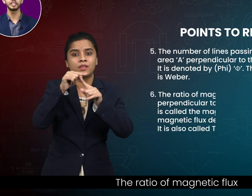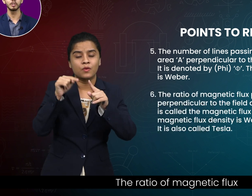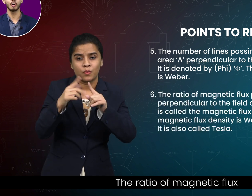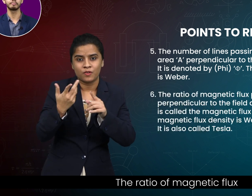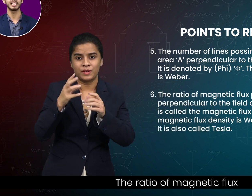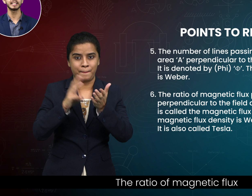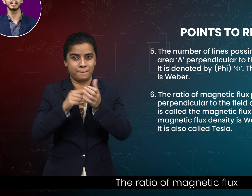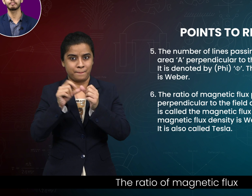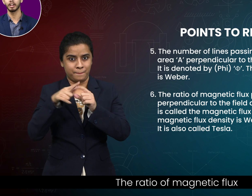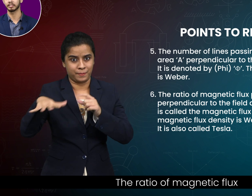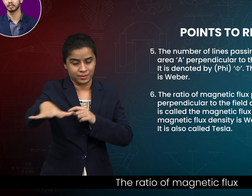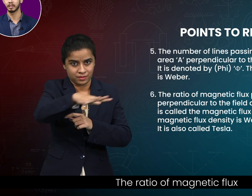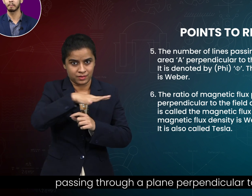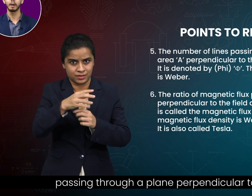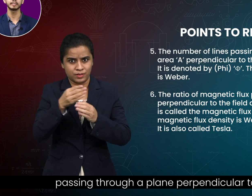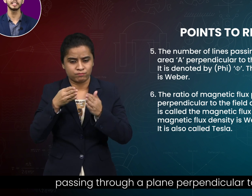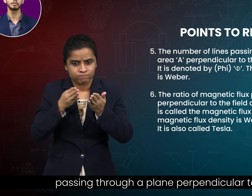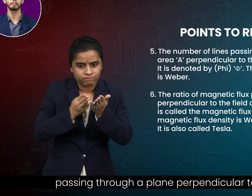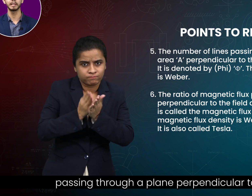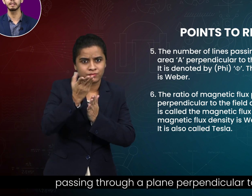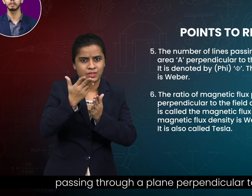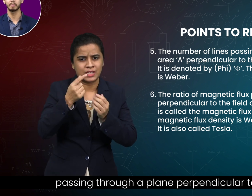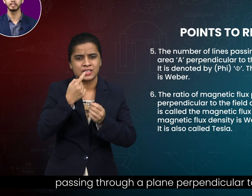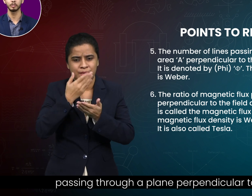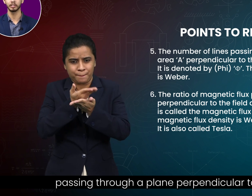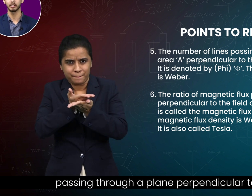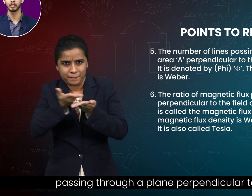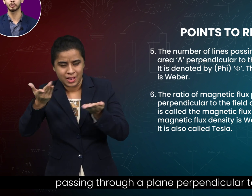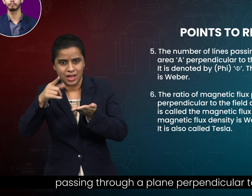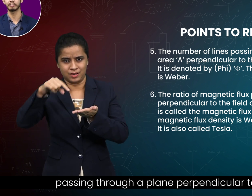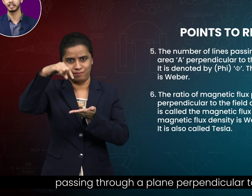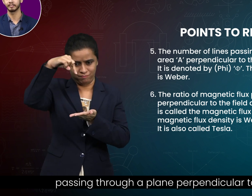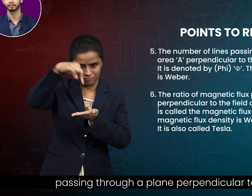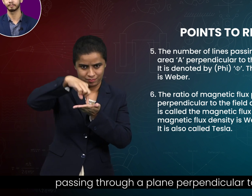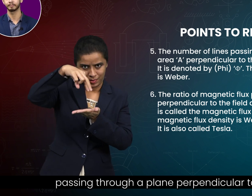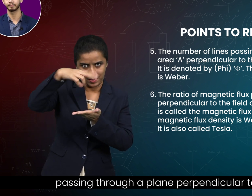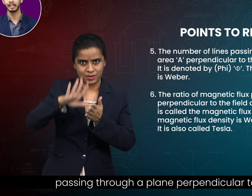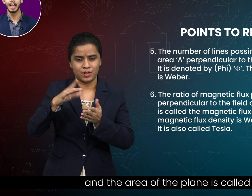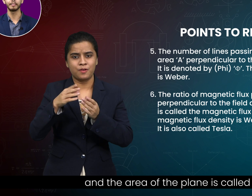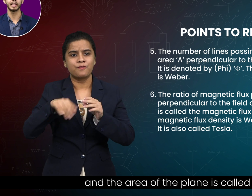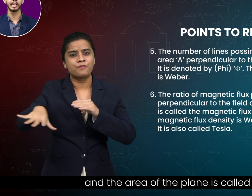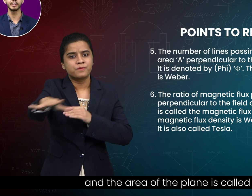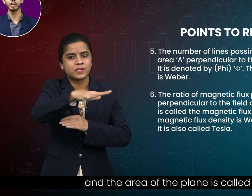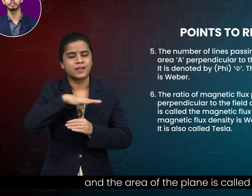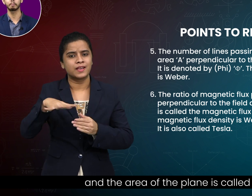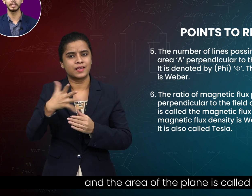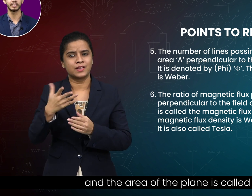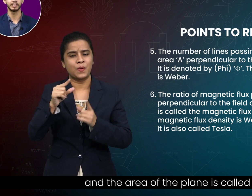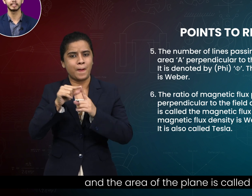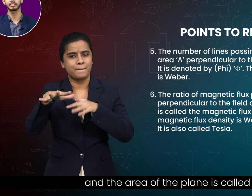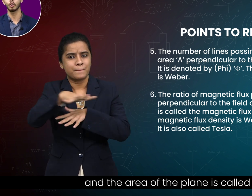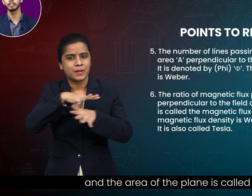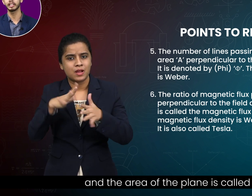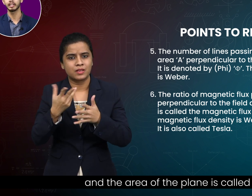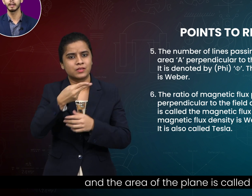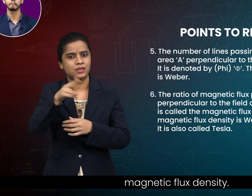The ratio of magnetic flux passing through a plane perpendicular to the field and the area of the plane